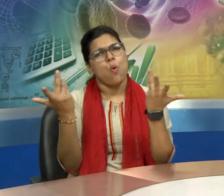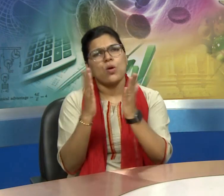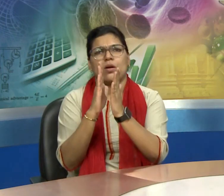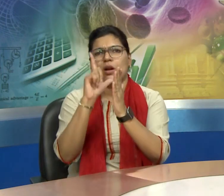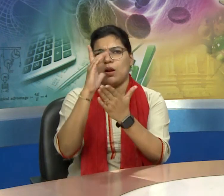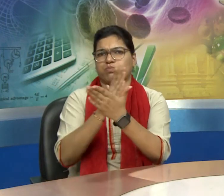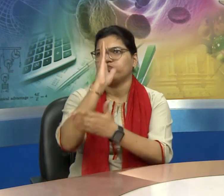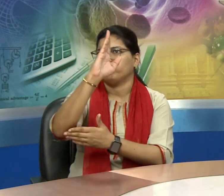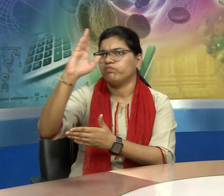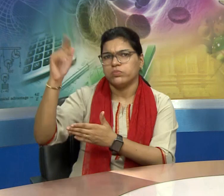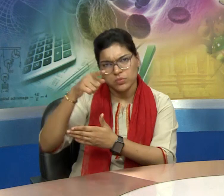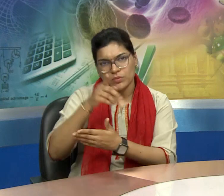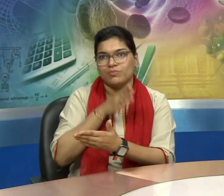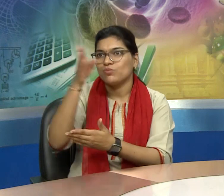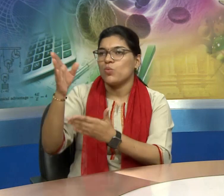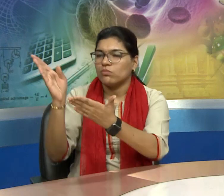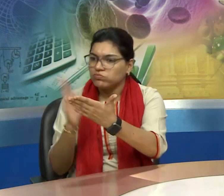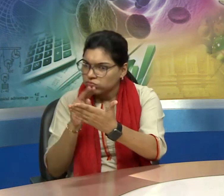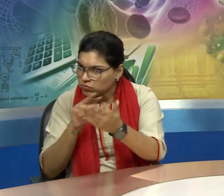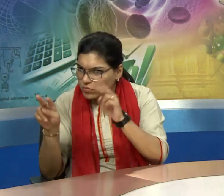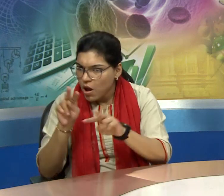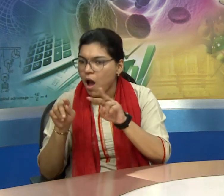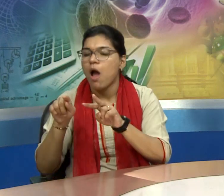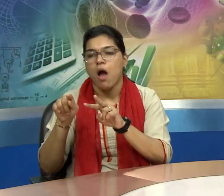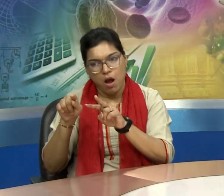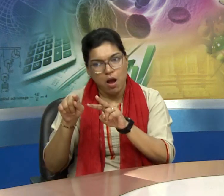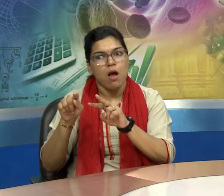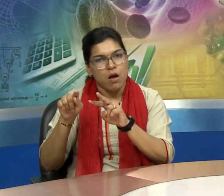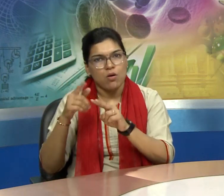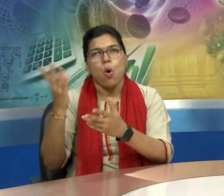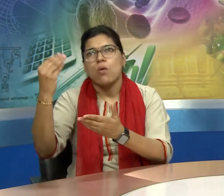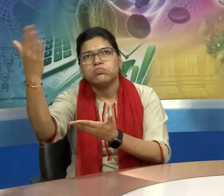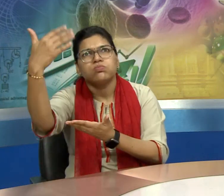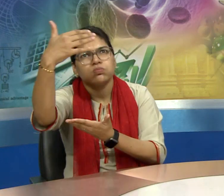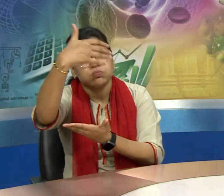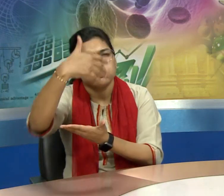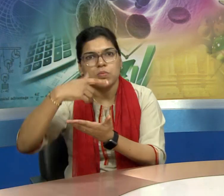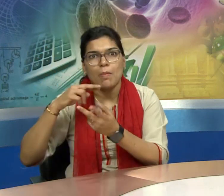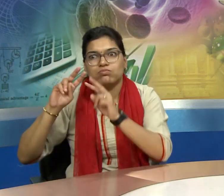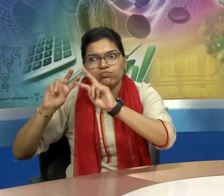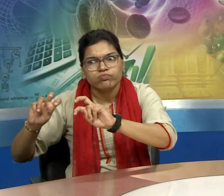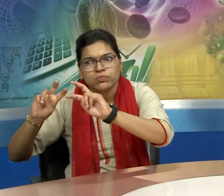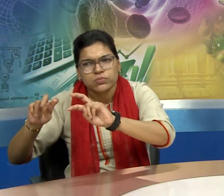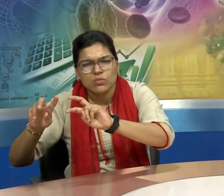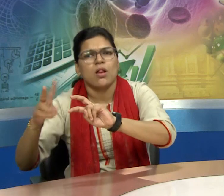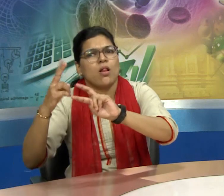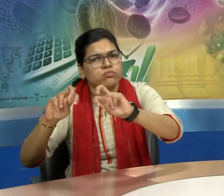Research can be done physically or online. Or in other words, we can say there are